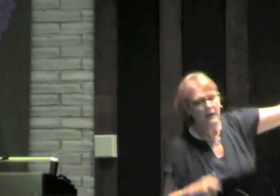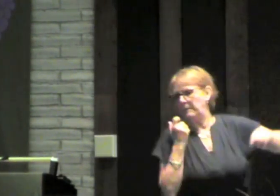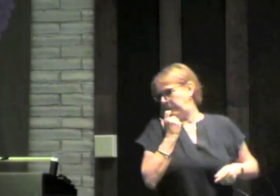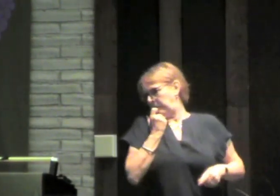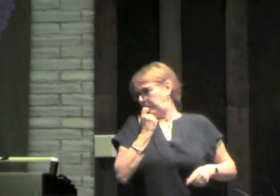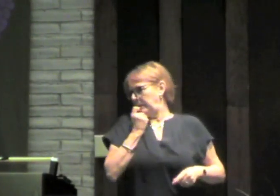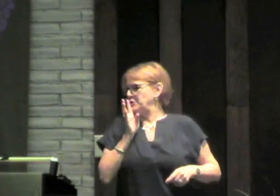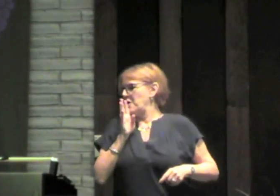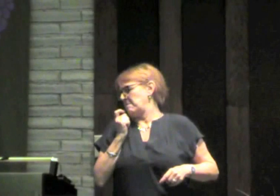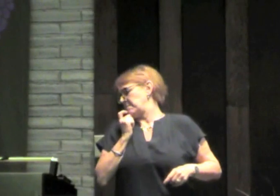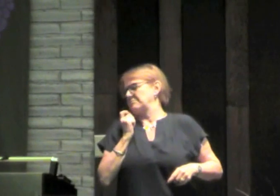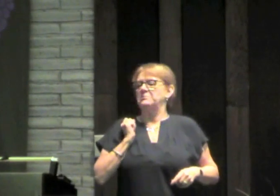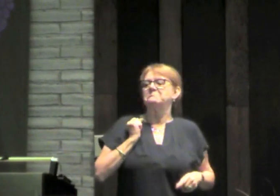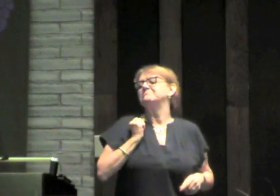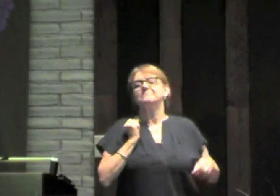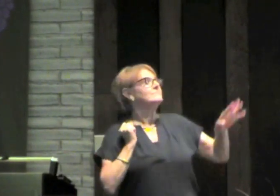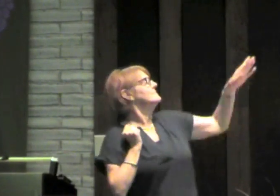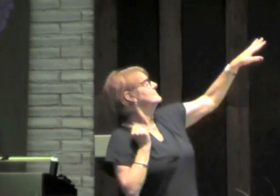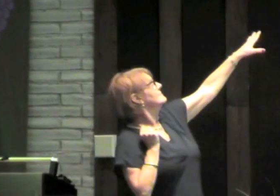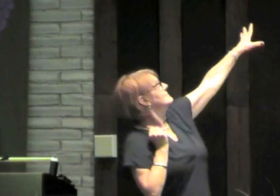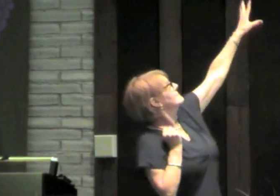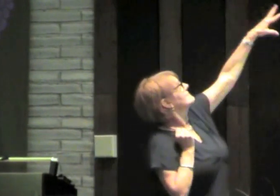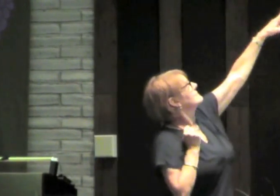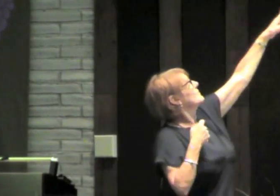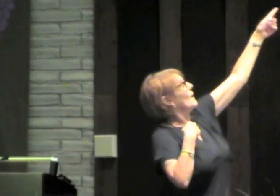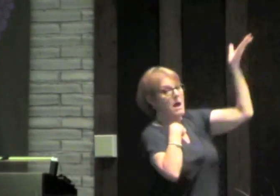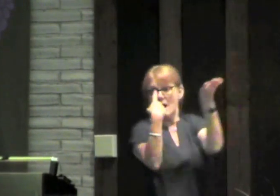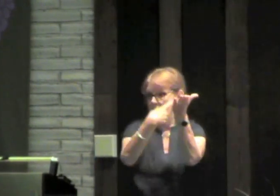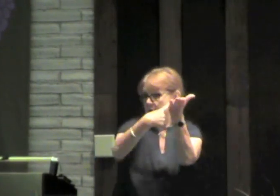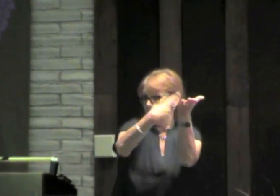there. He's talking on his radio.